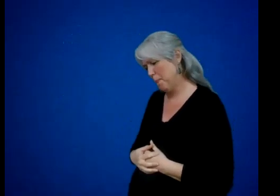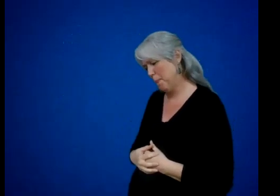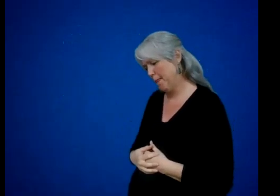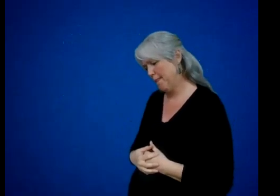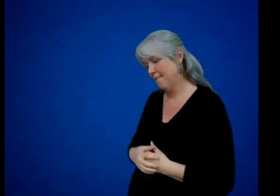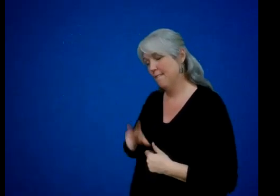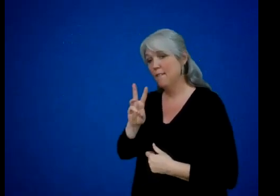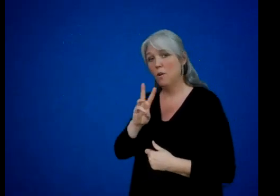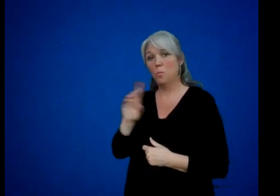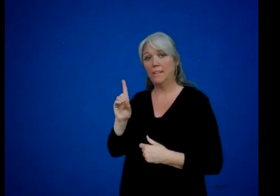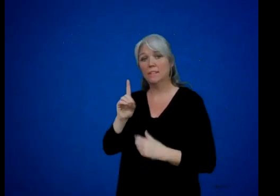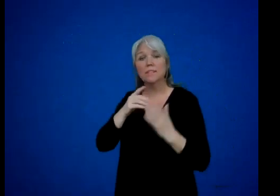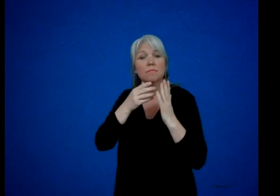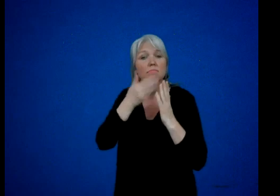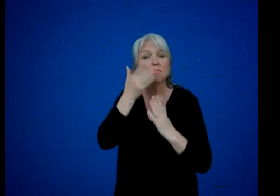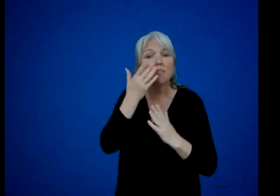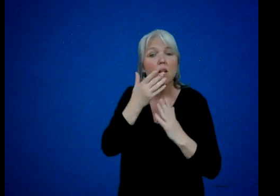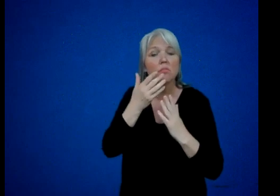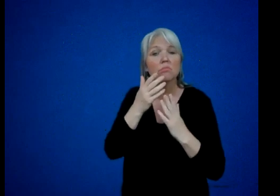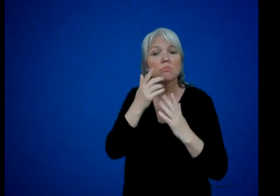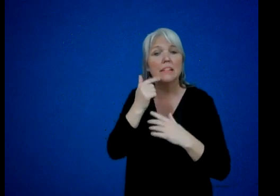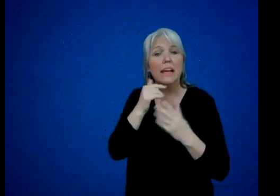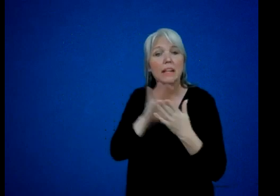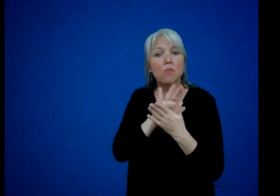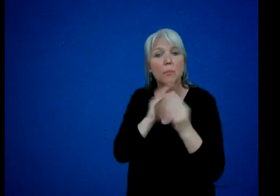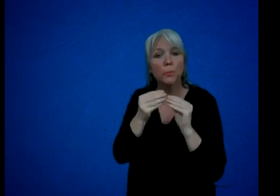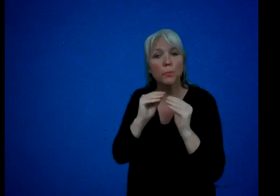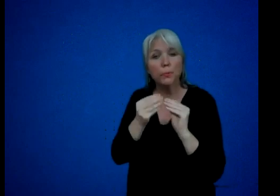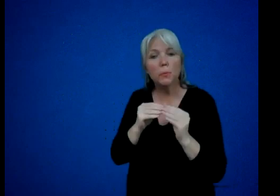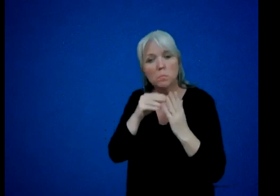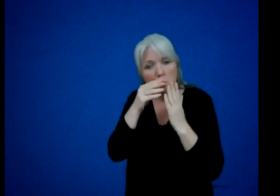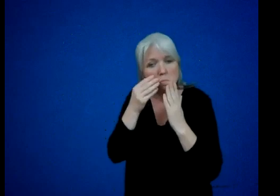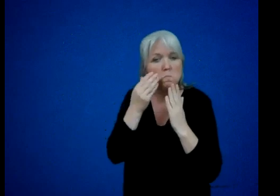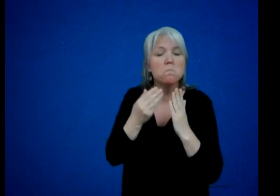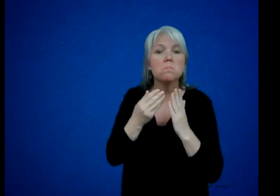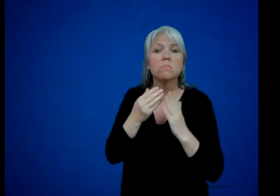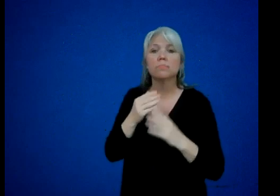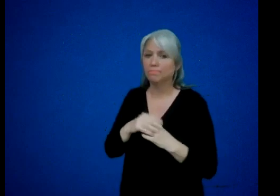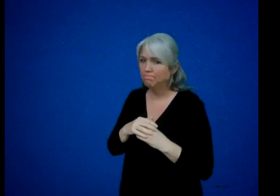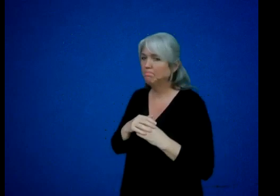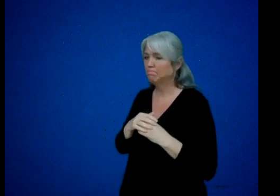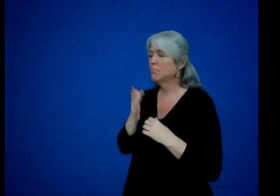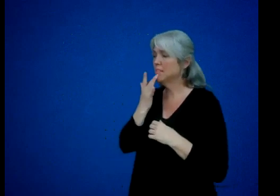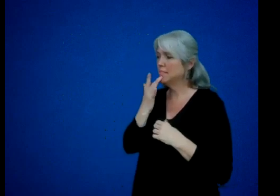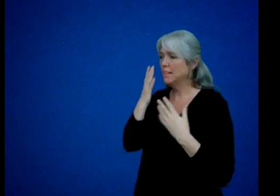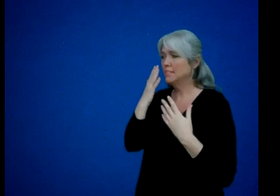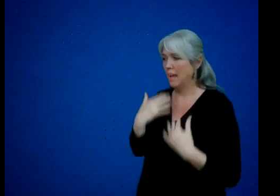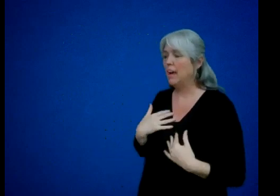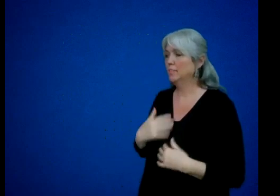Winn-Dixie sniffed at the candy wrapper in the preacher's hand. "It tastes sad," he said,